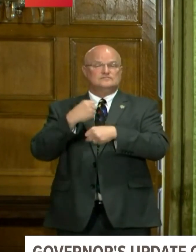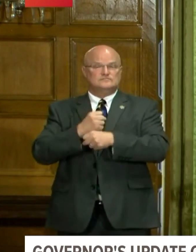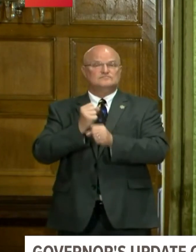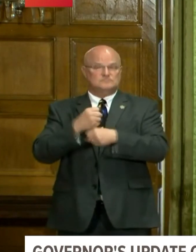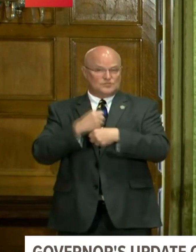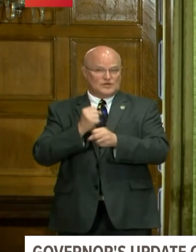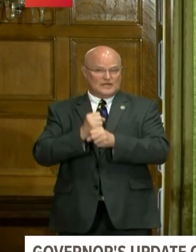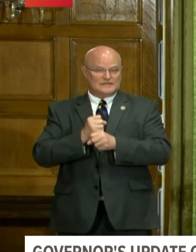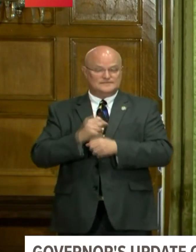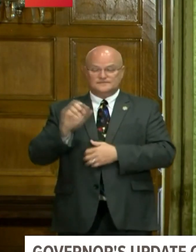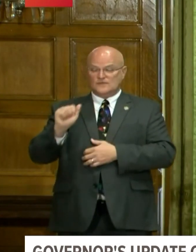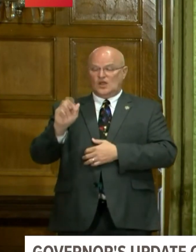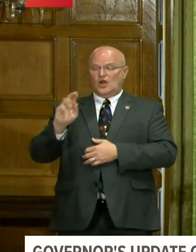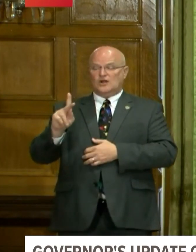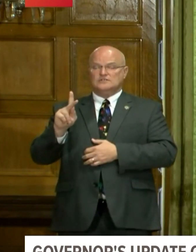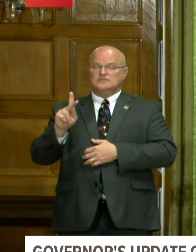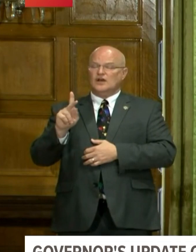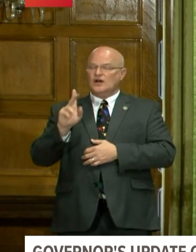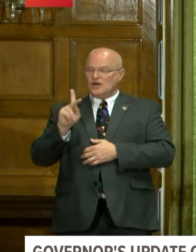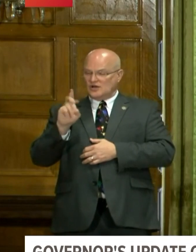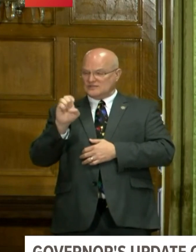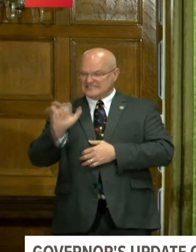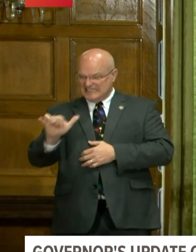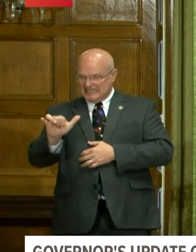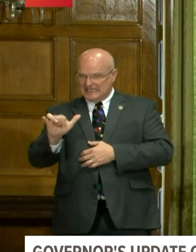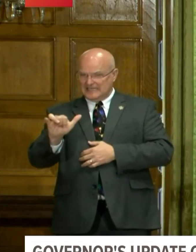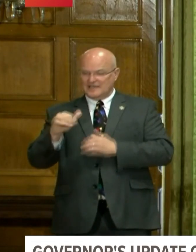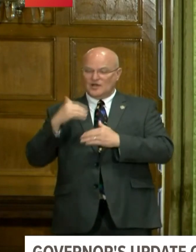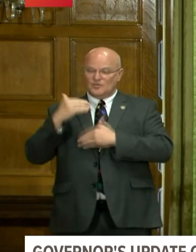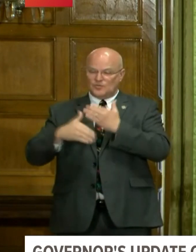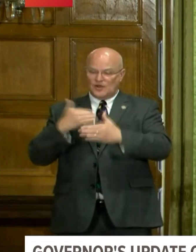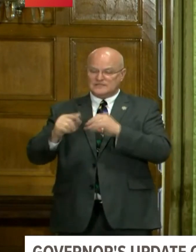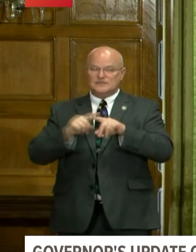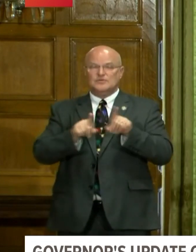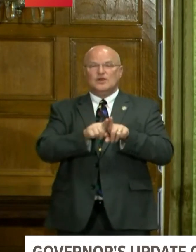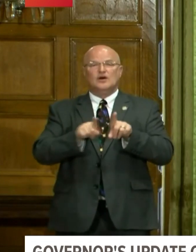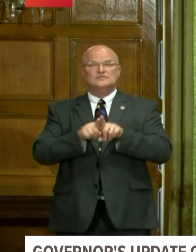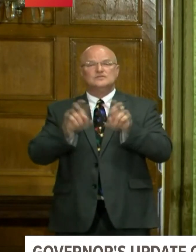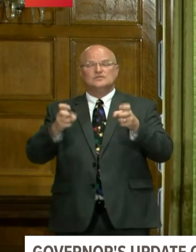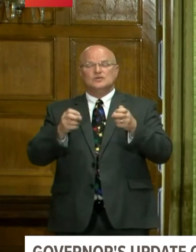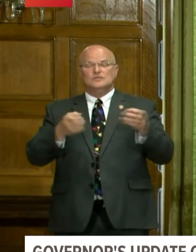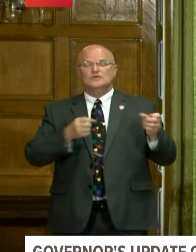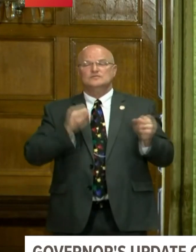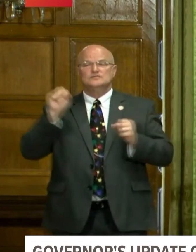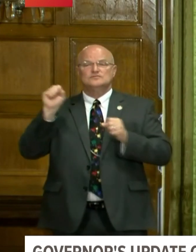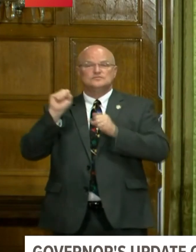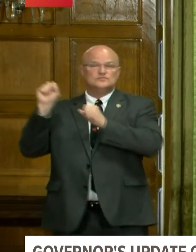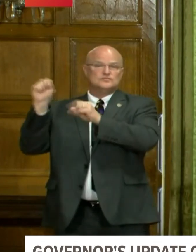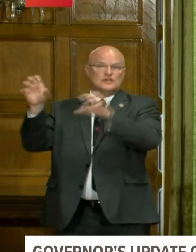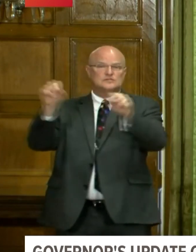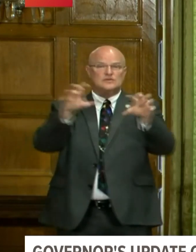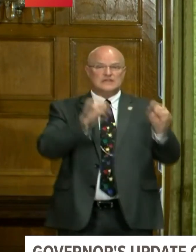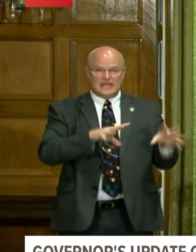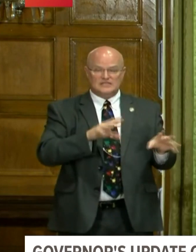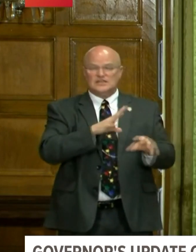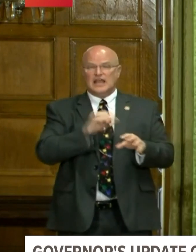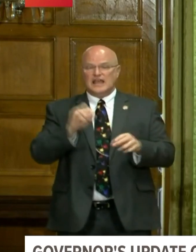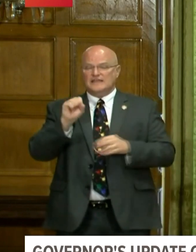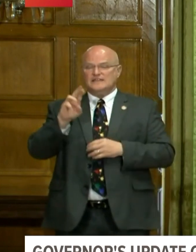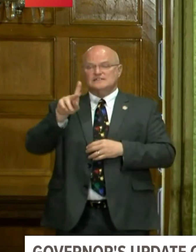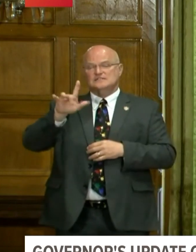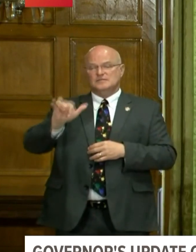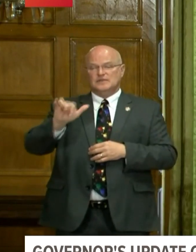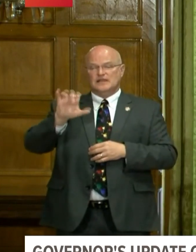production. Arkansas is key, again, both in terms of processing, but also in terms of the transportation and the supply chain.